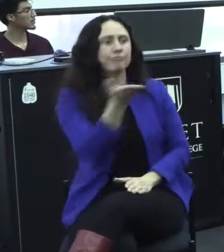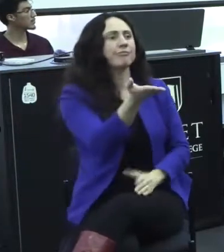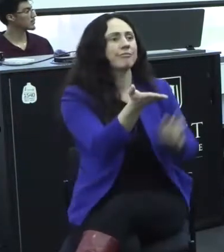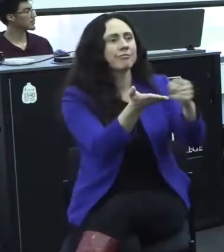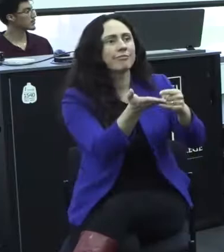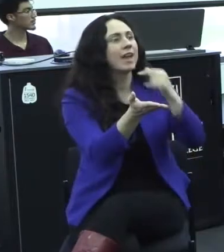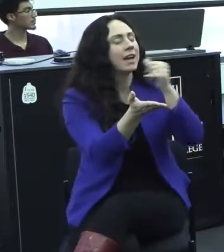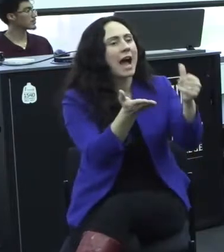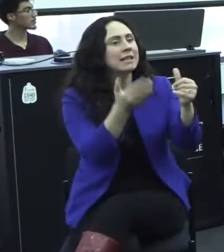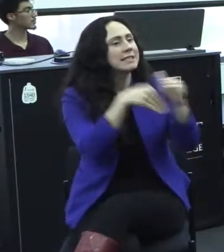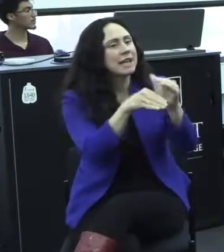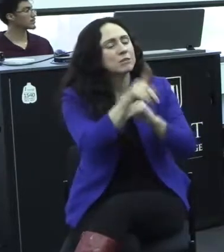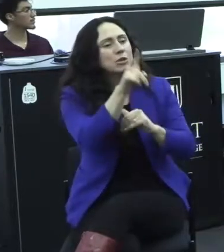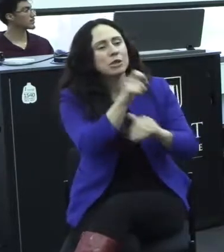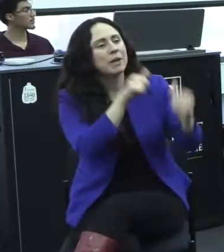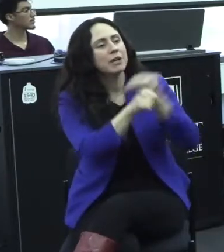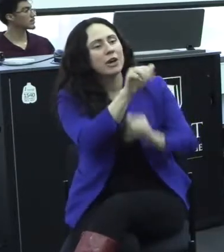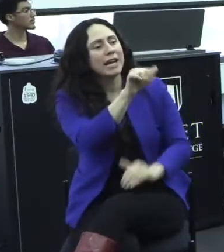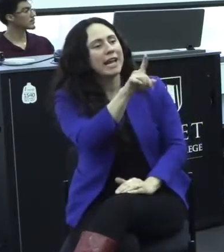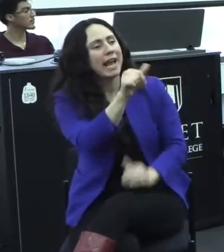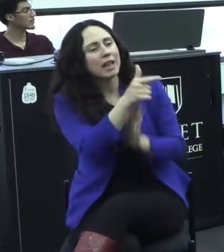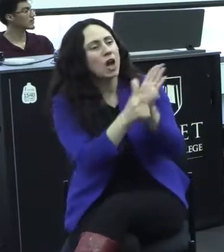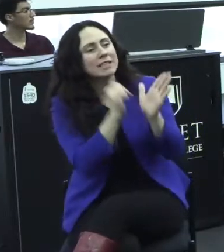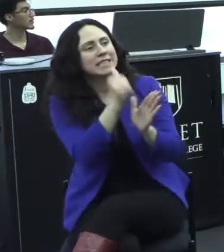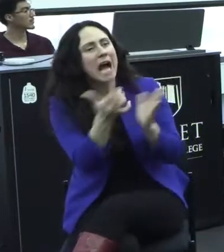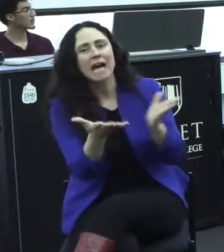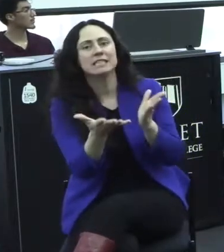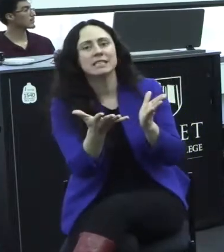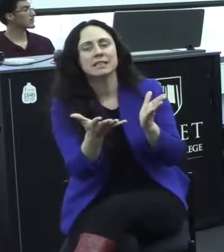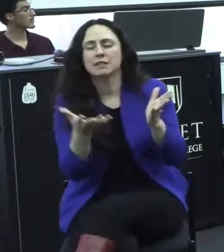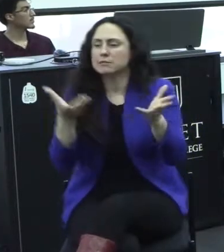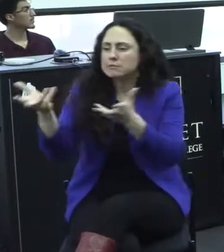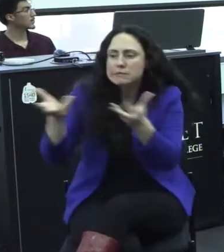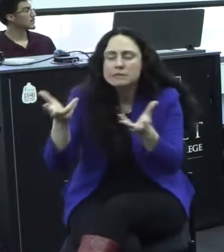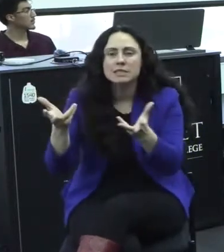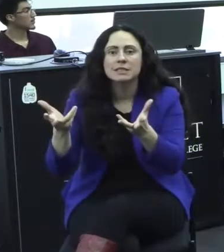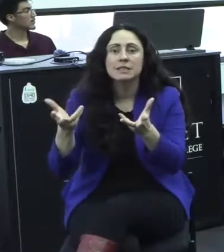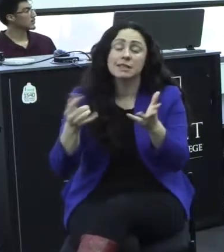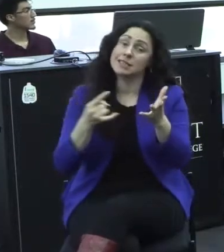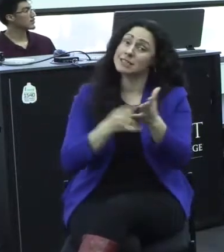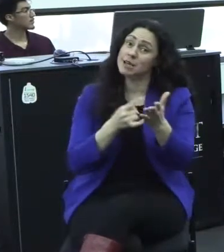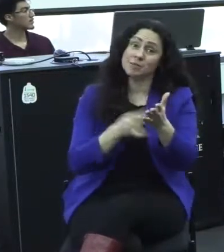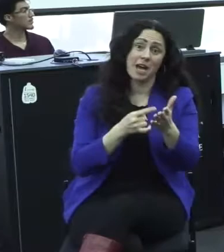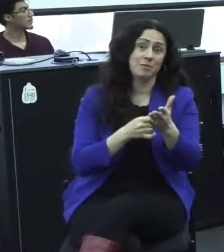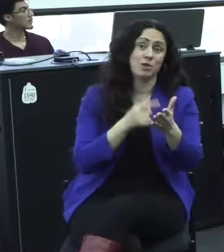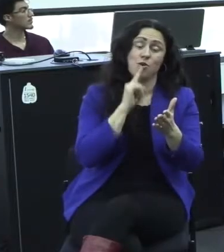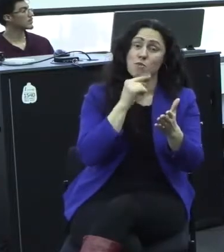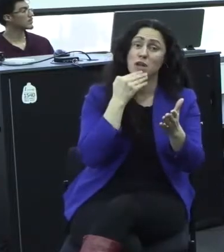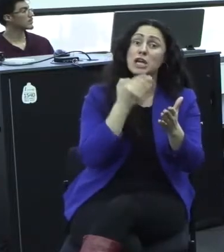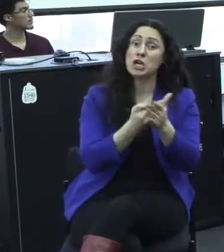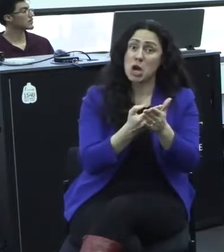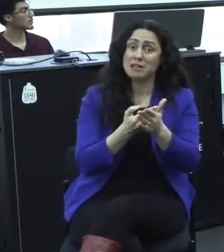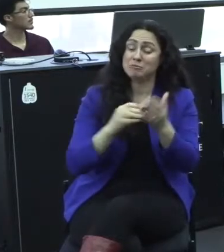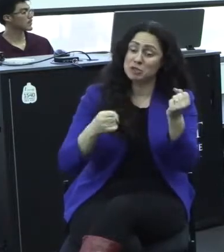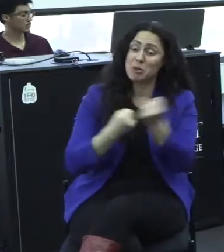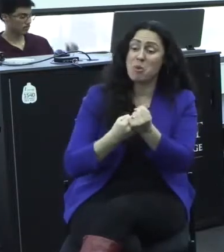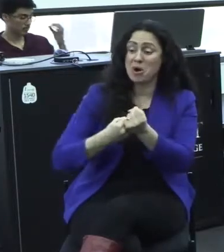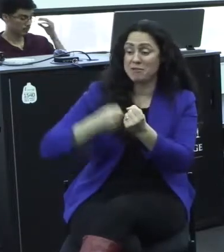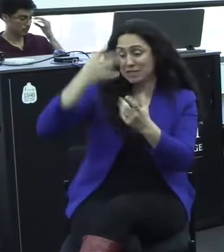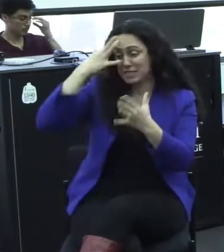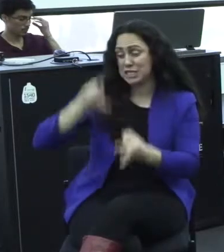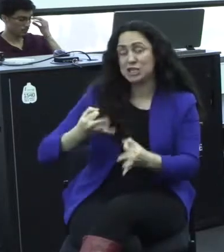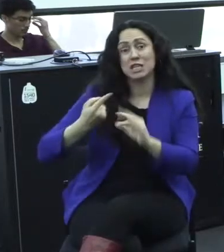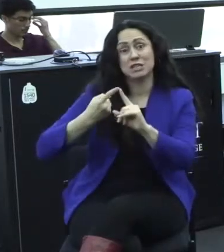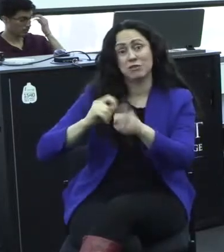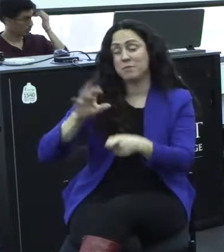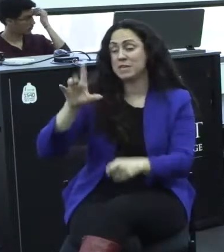not accessible. This should be under ADA law, and it isn't. And there are times where we get really great rulings from the DOJ and the Office of Civil Rights that